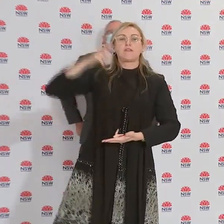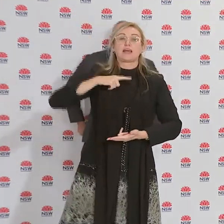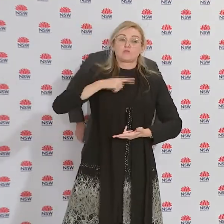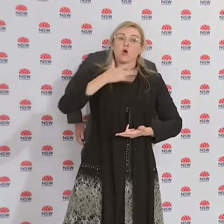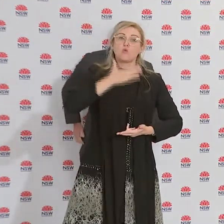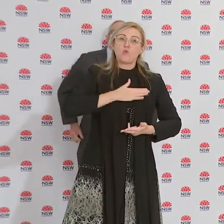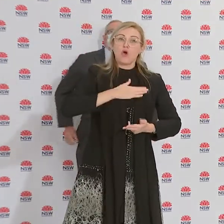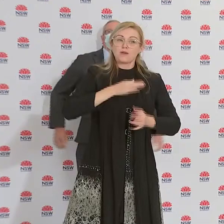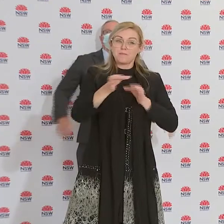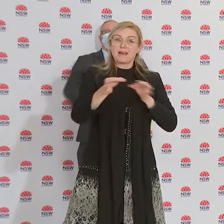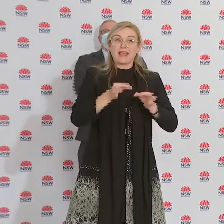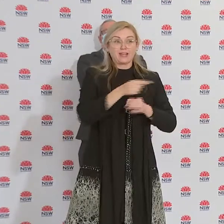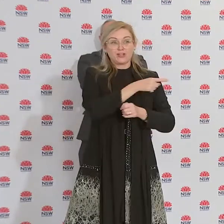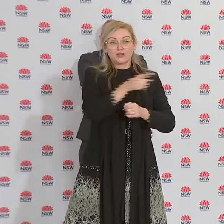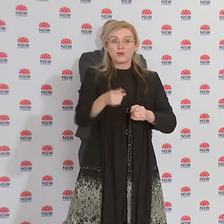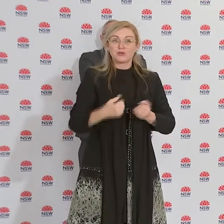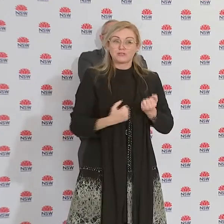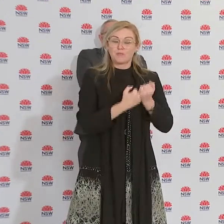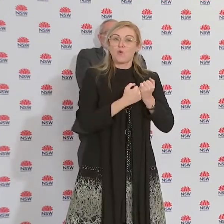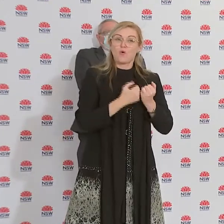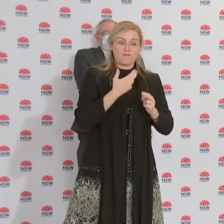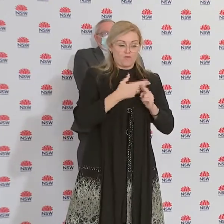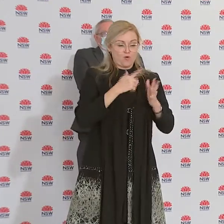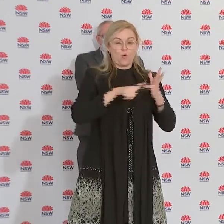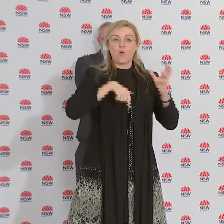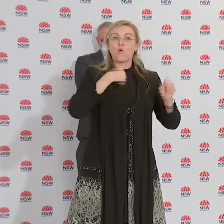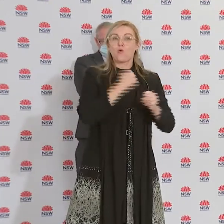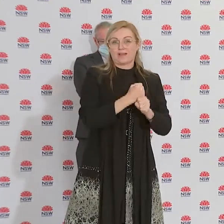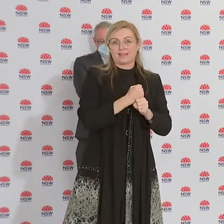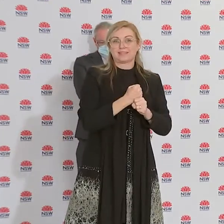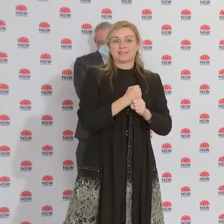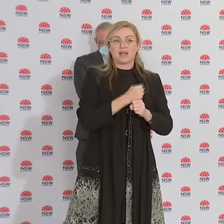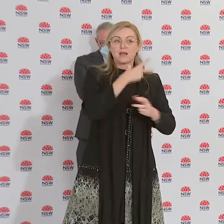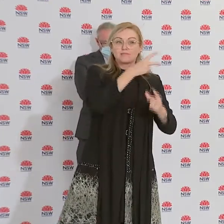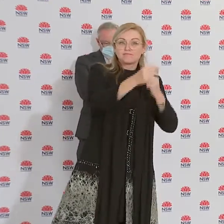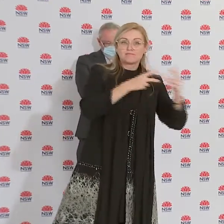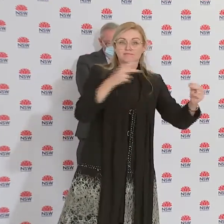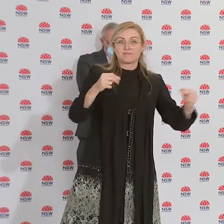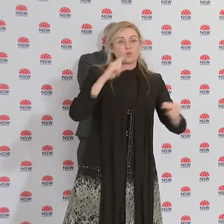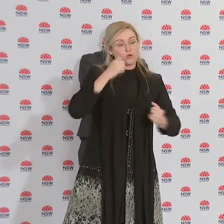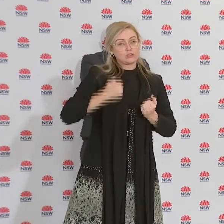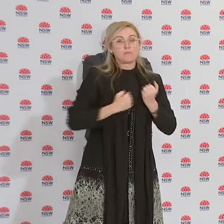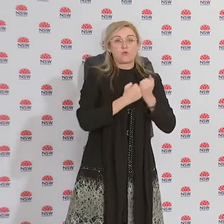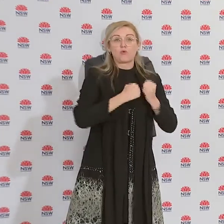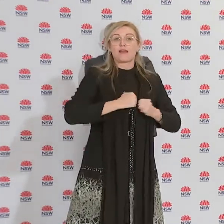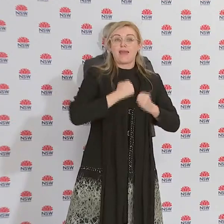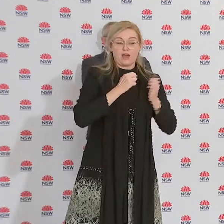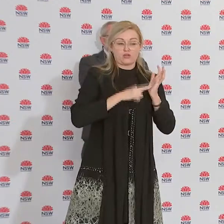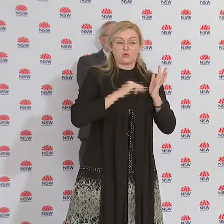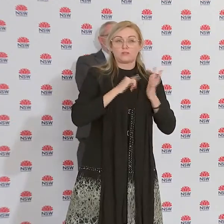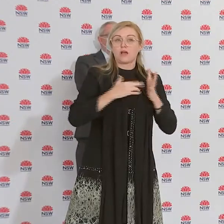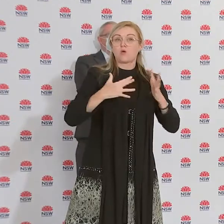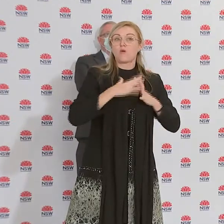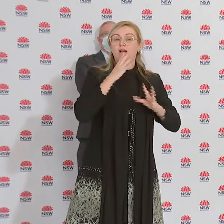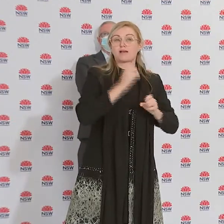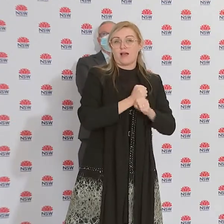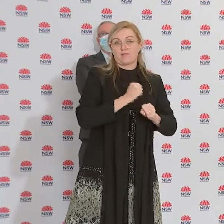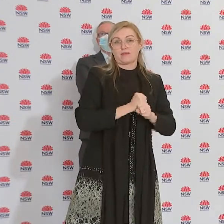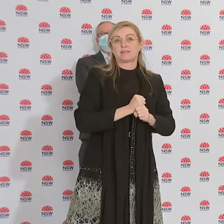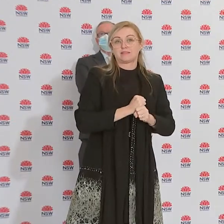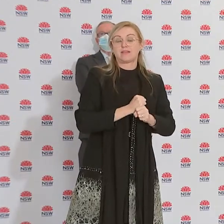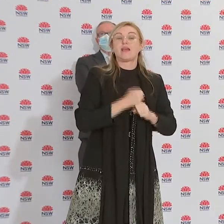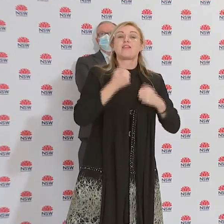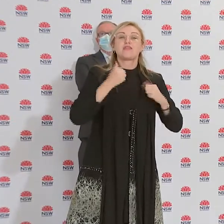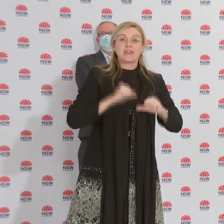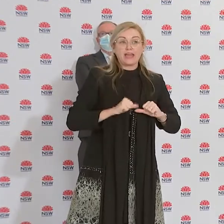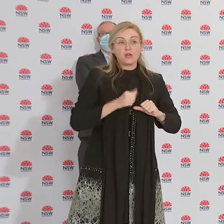our vaccination rate, because it gives us greater options. And I think it's really important for us as a government, and we've already been having those conversations about incentives and how